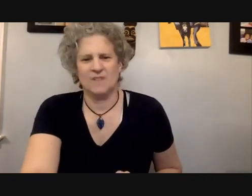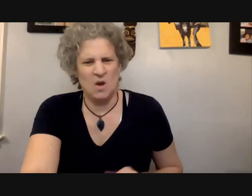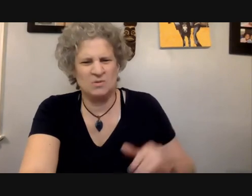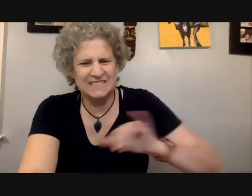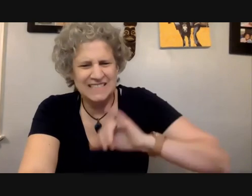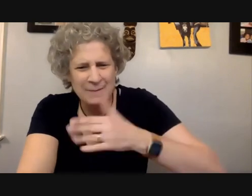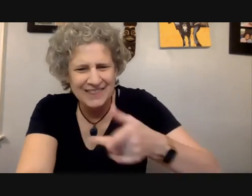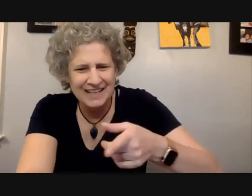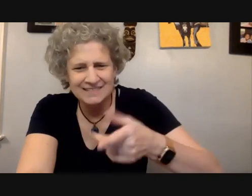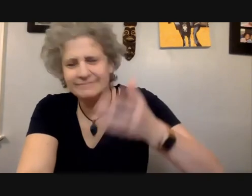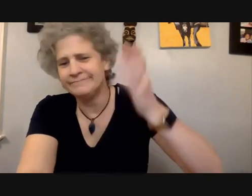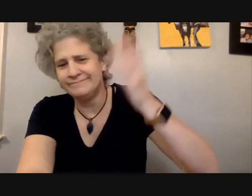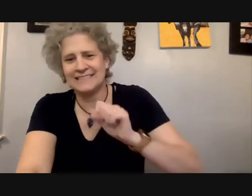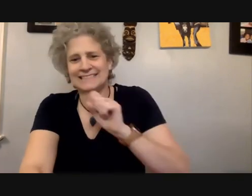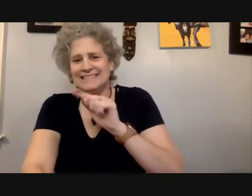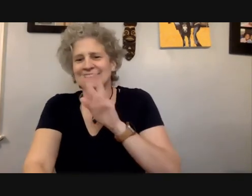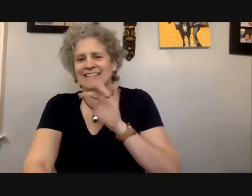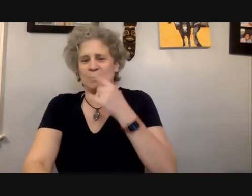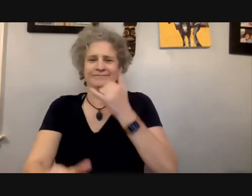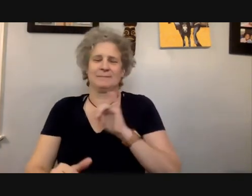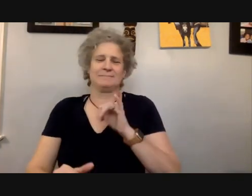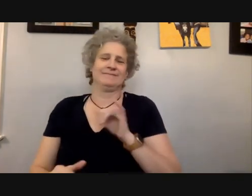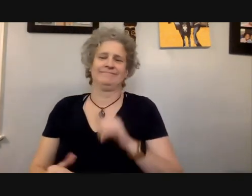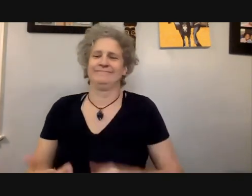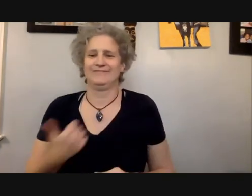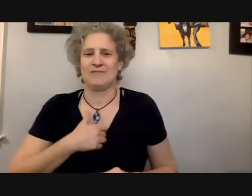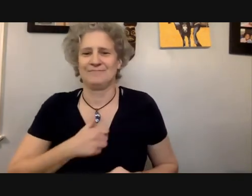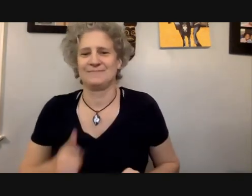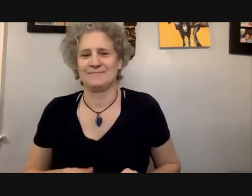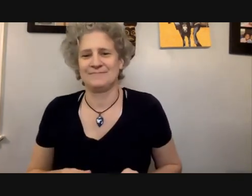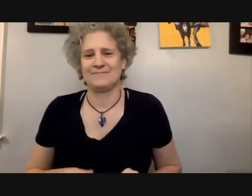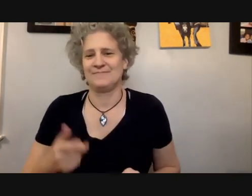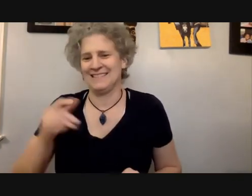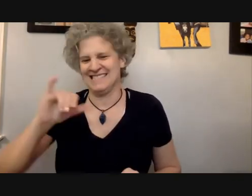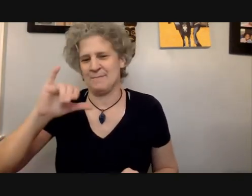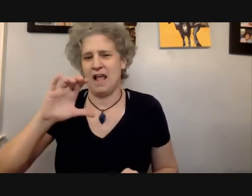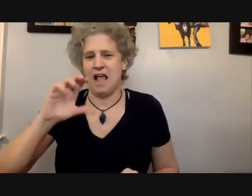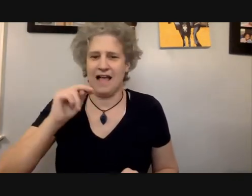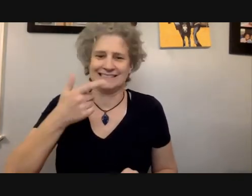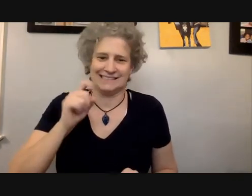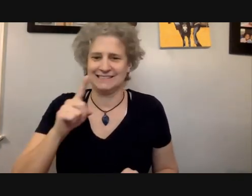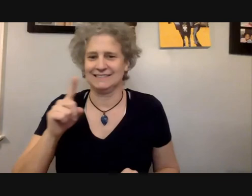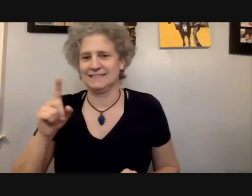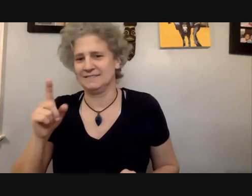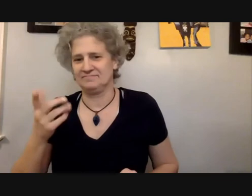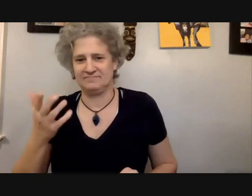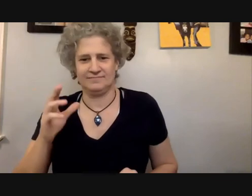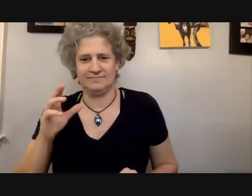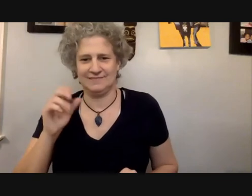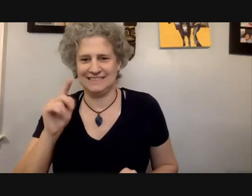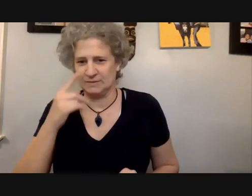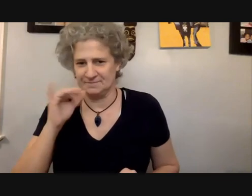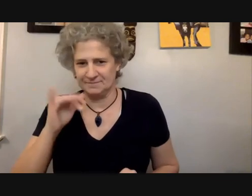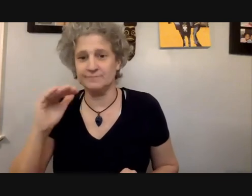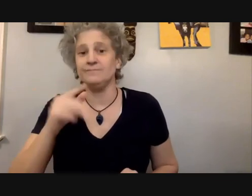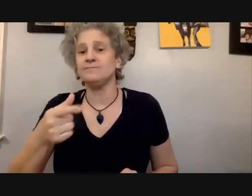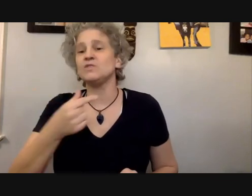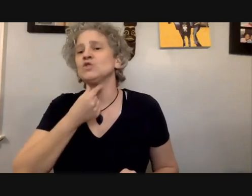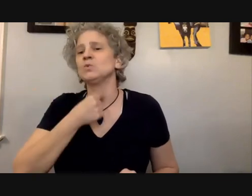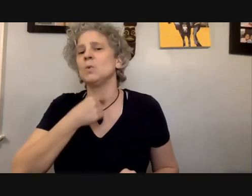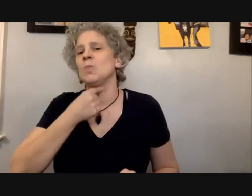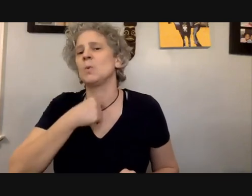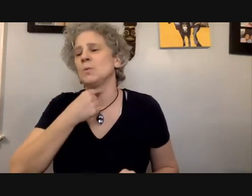Maybe use some nasal spray. Oh, and I just said the same thing, stuffy nose and congested. My bad. There's a little bit of a repeat there. So congested,